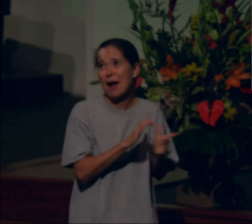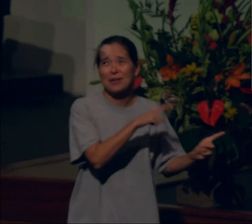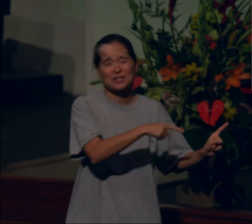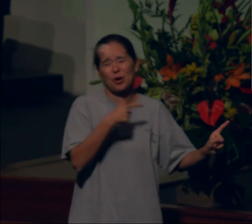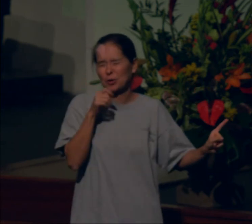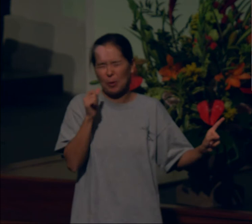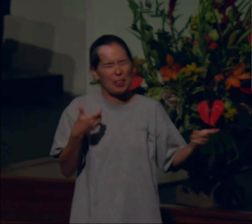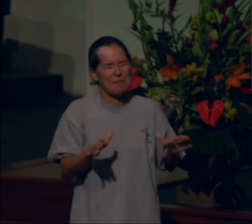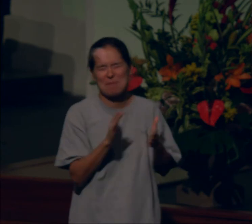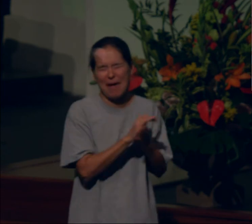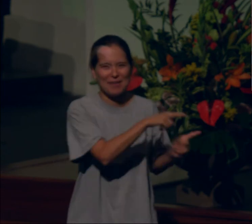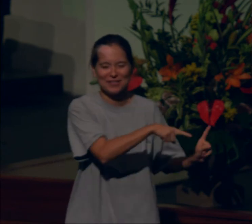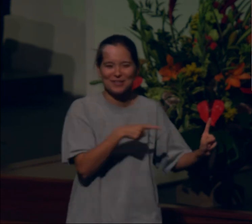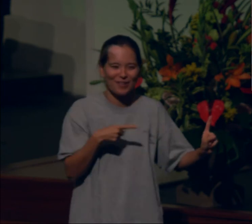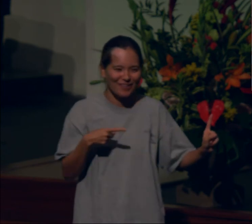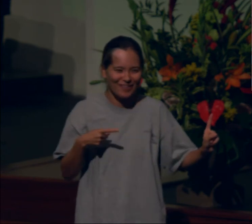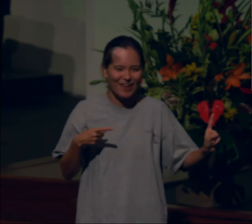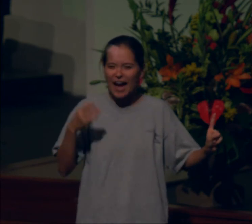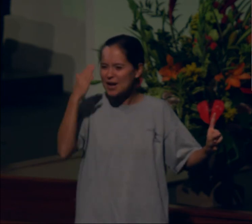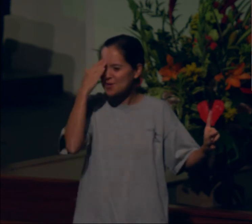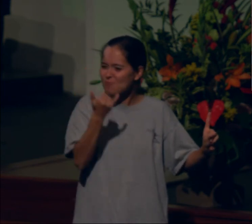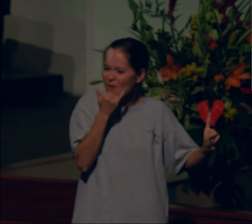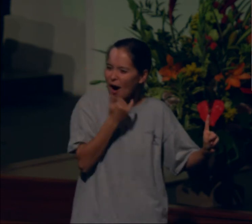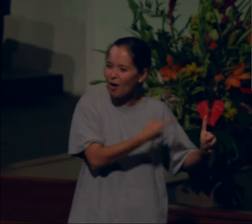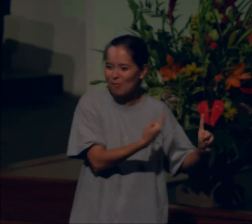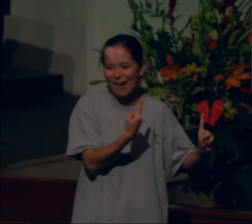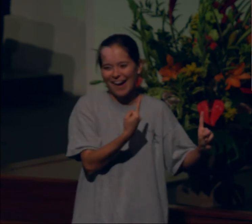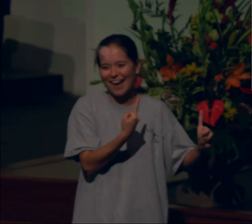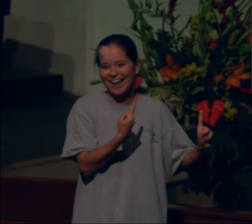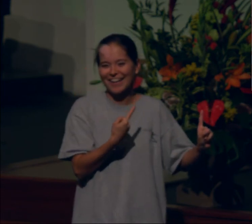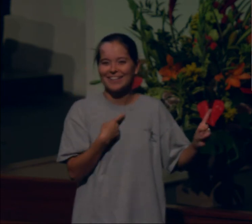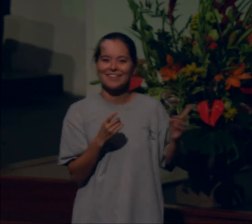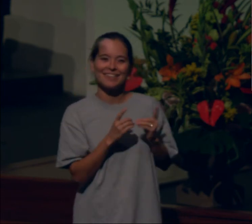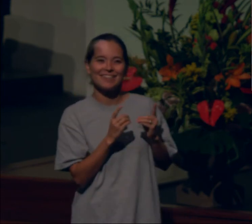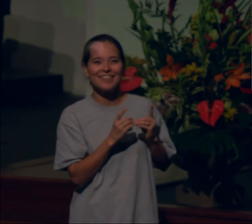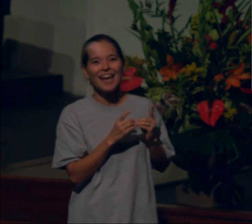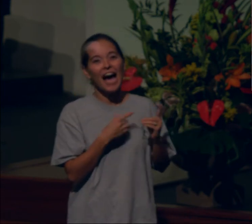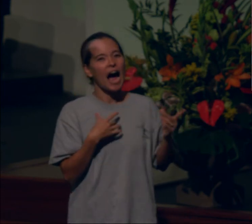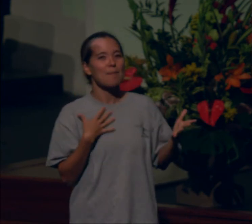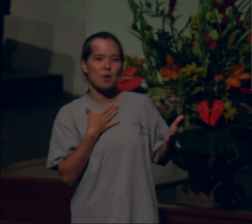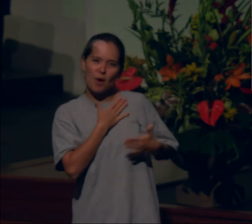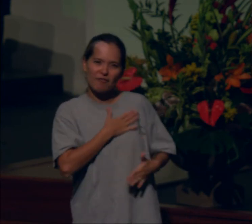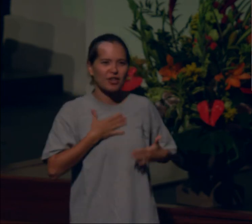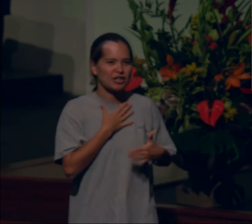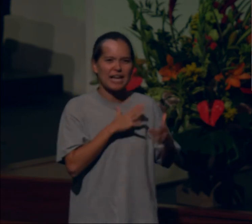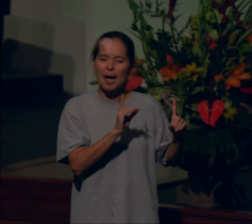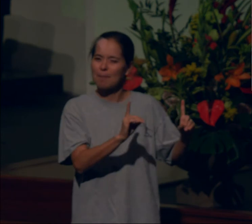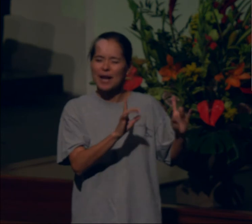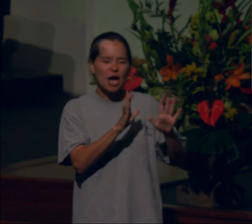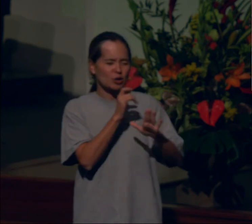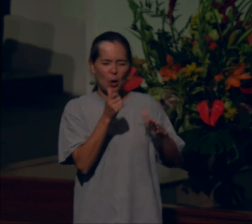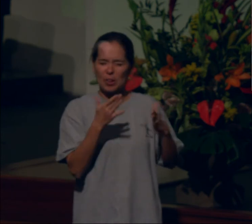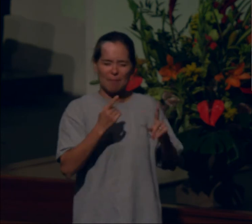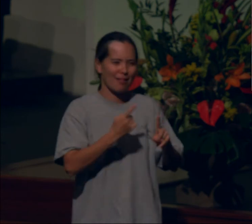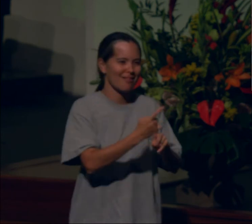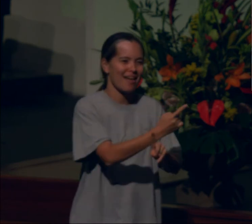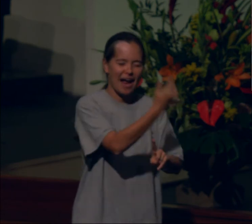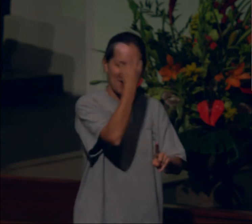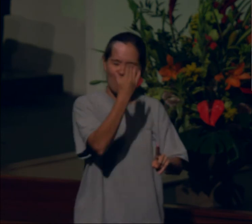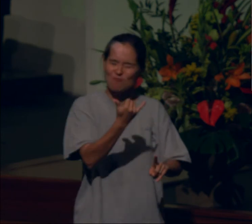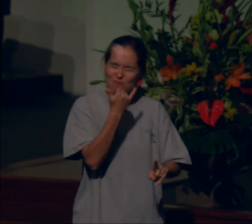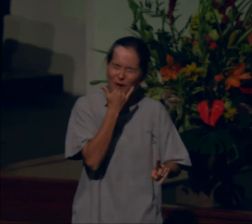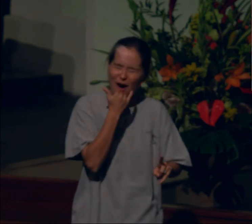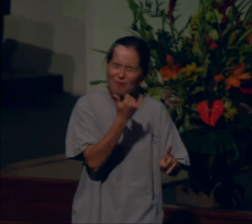God. I like her. We're having a good time. But don't let me go too far down this road. I know it's not the path you have for